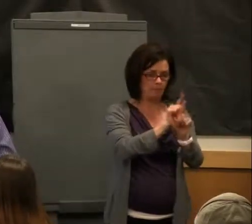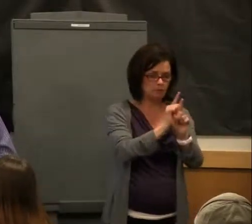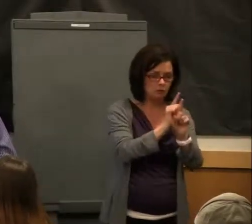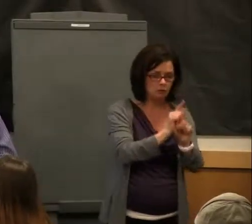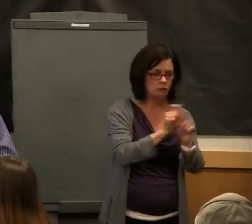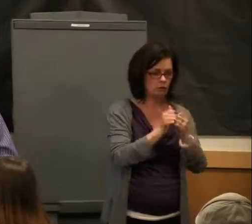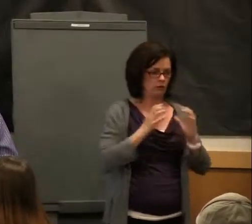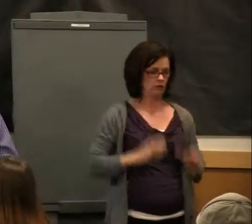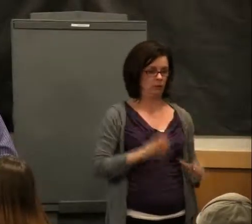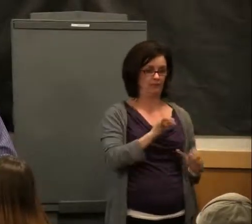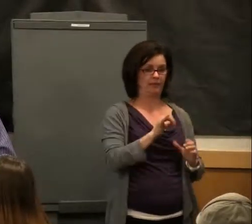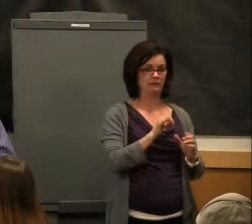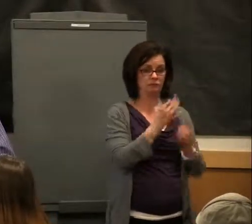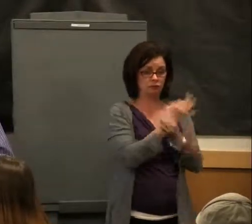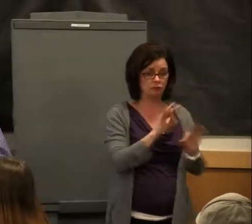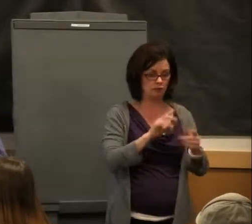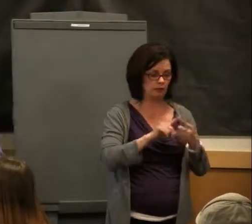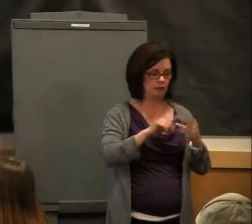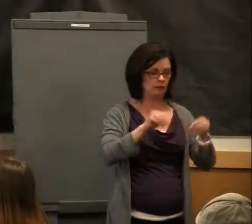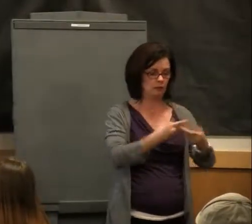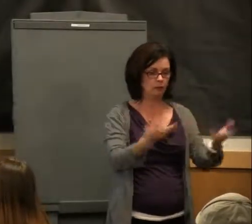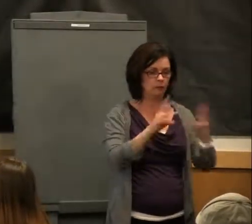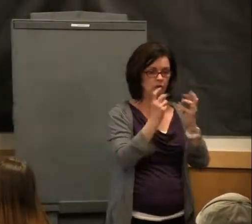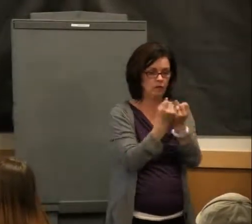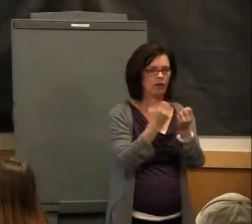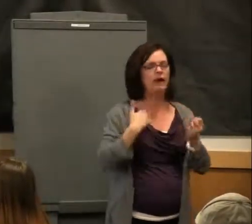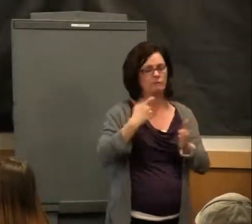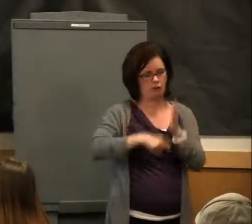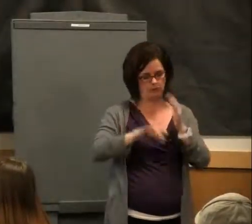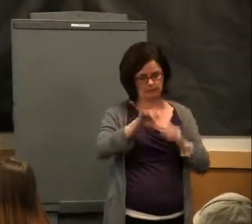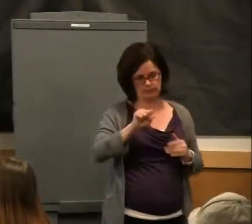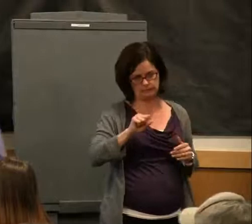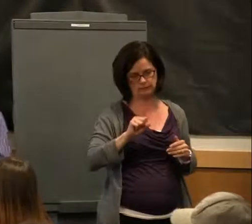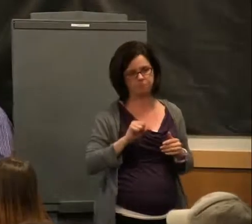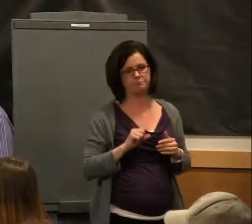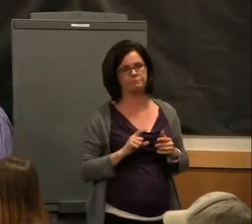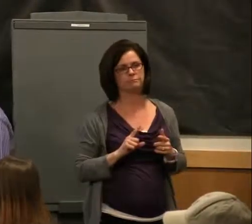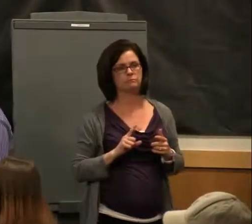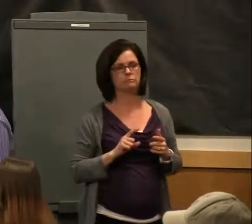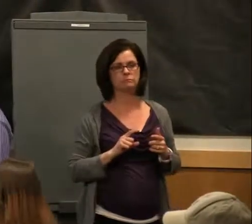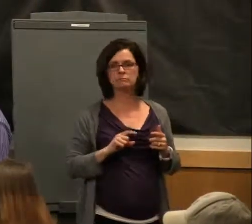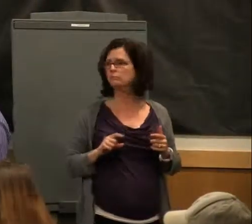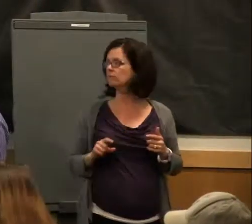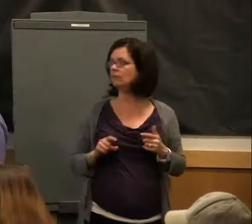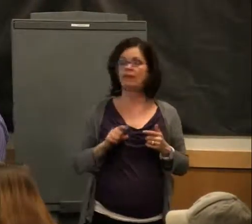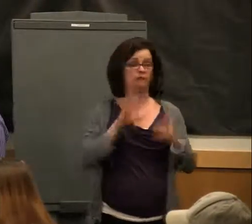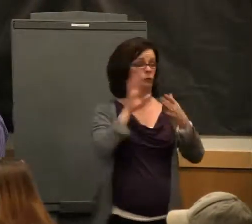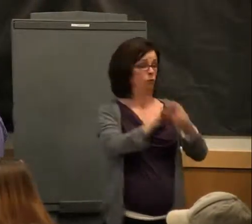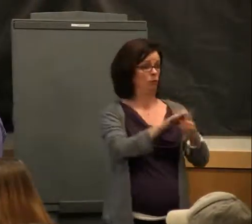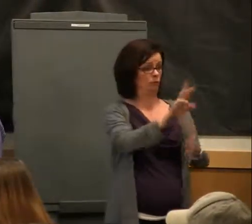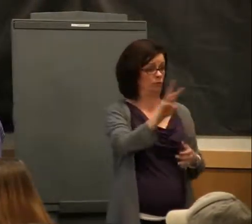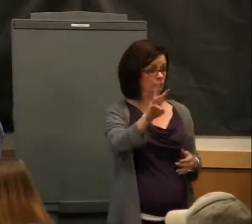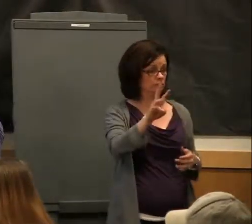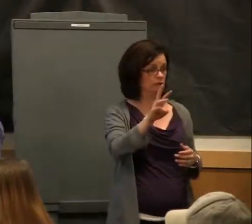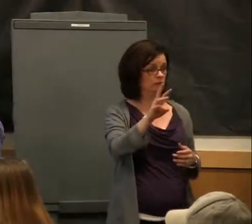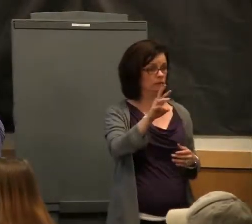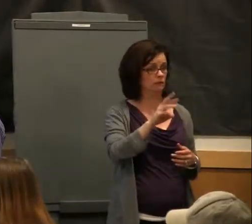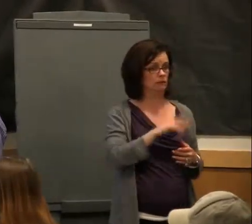clients, those are free services. The workshops that we offer, there's a cost associated. And also by going to our website,